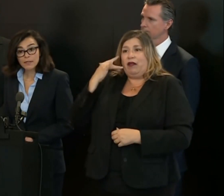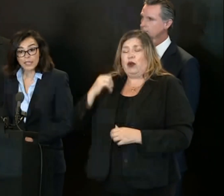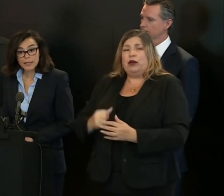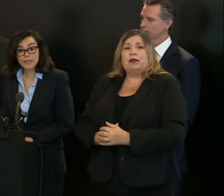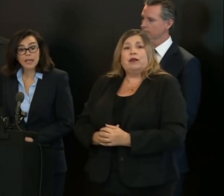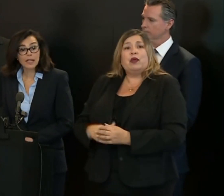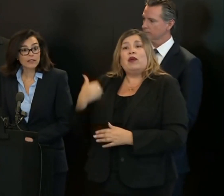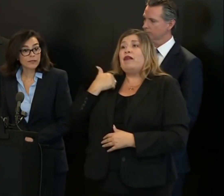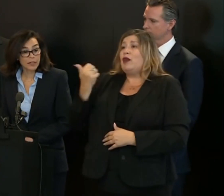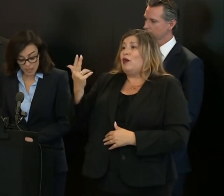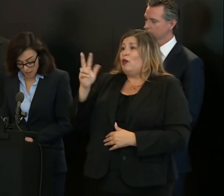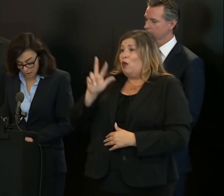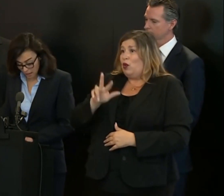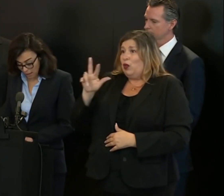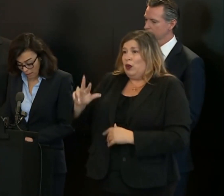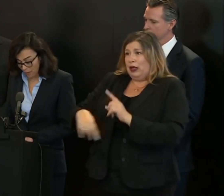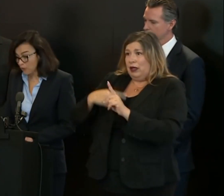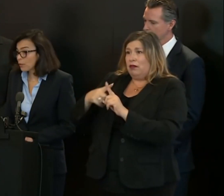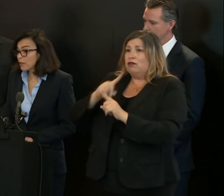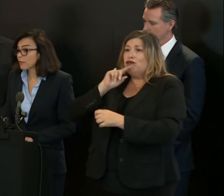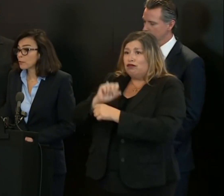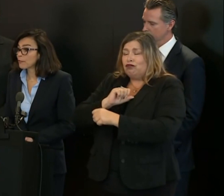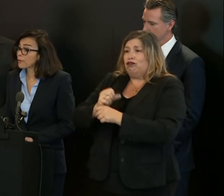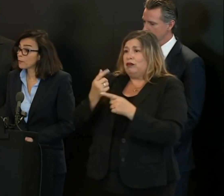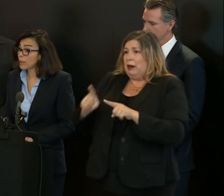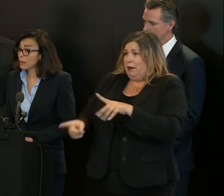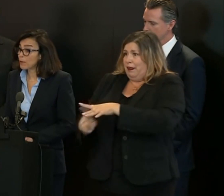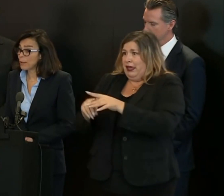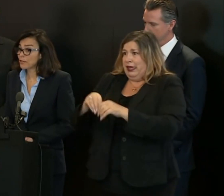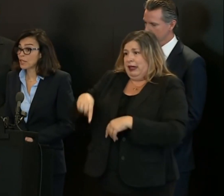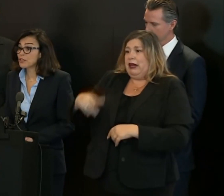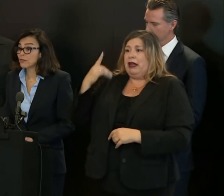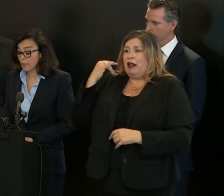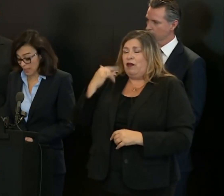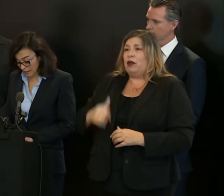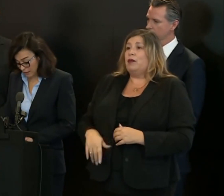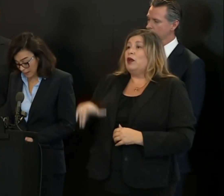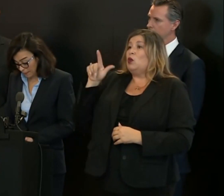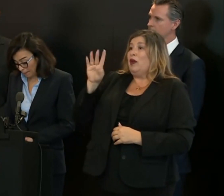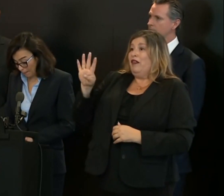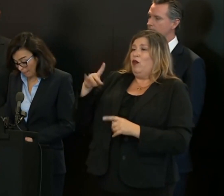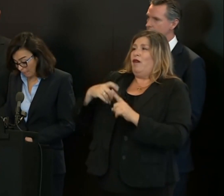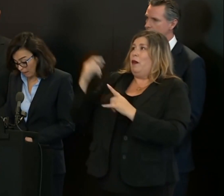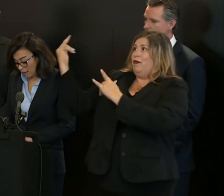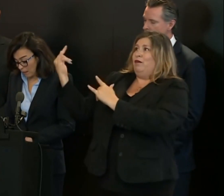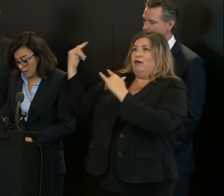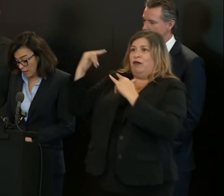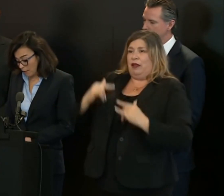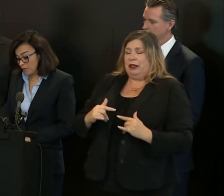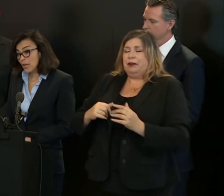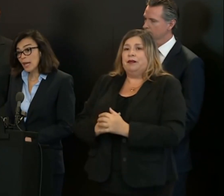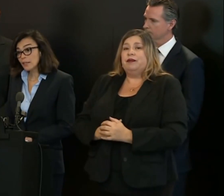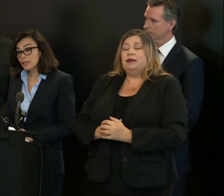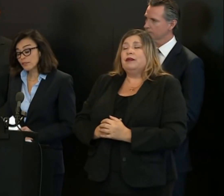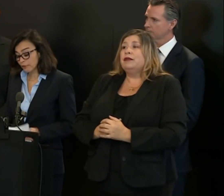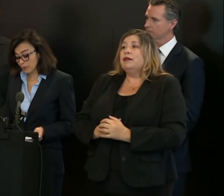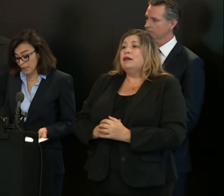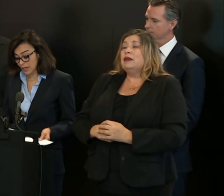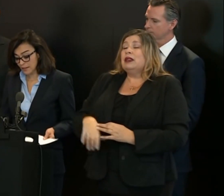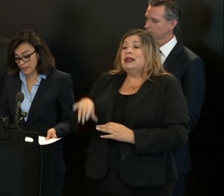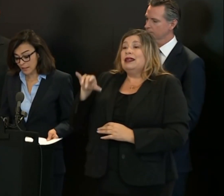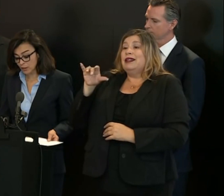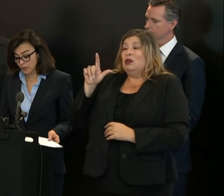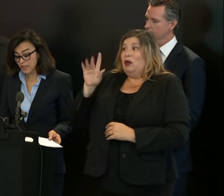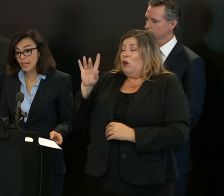33 positive cases in California, 24 were from the repatriation flights. The other 9